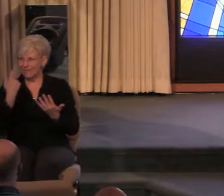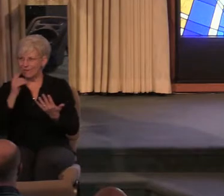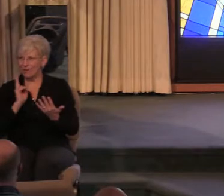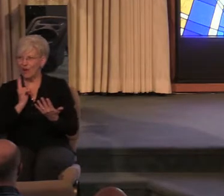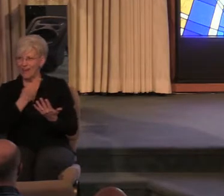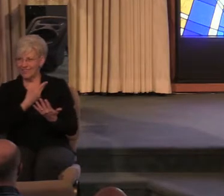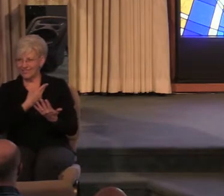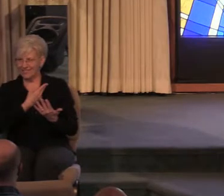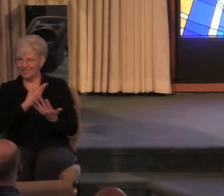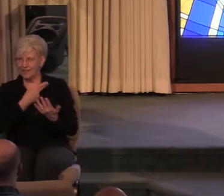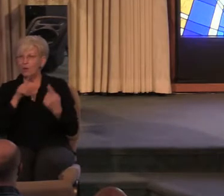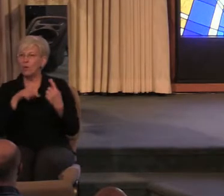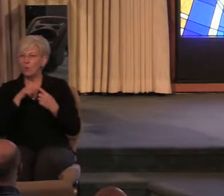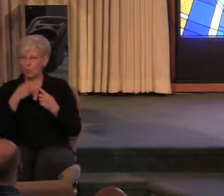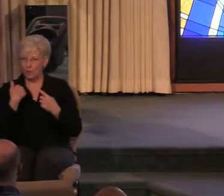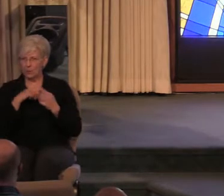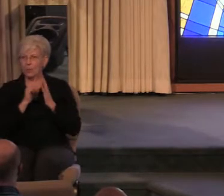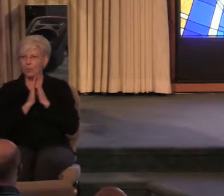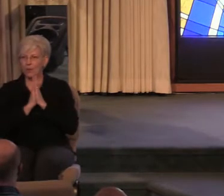when we pray,